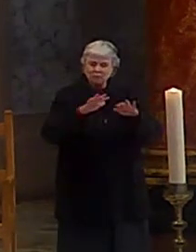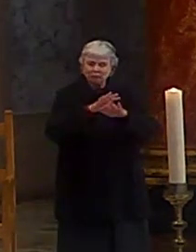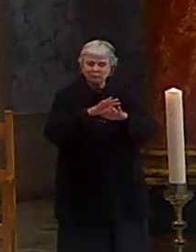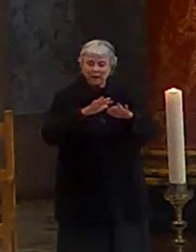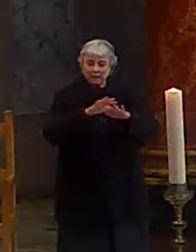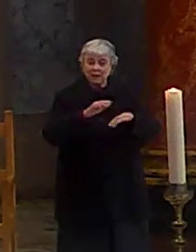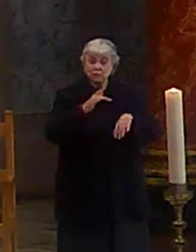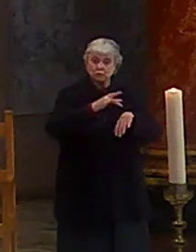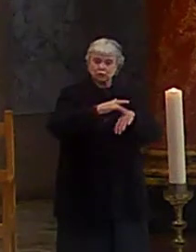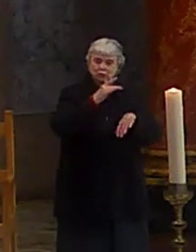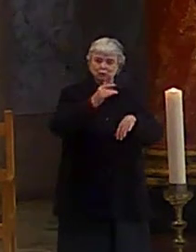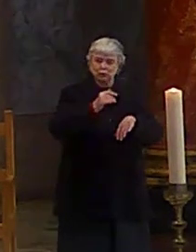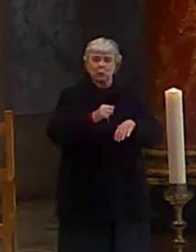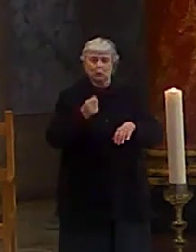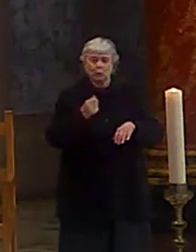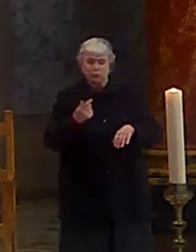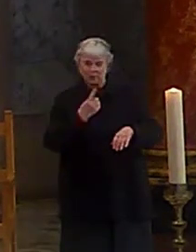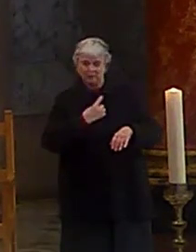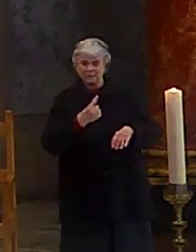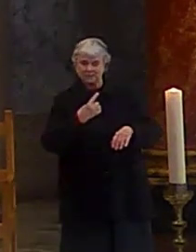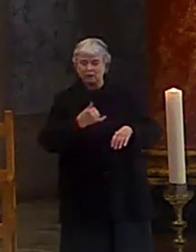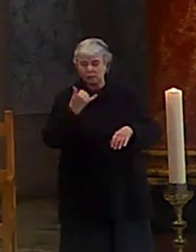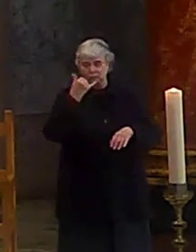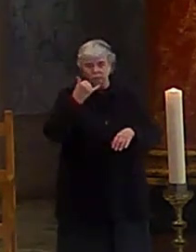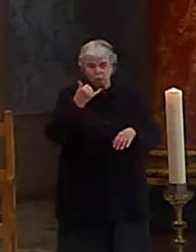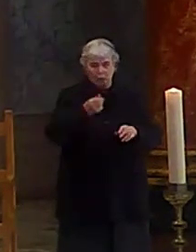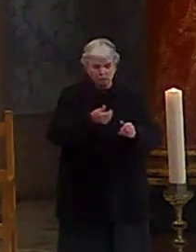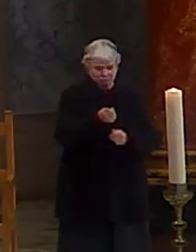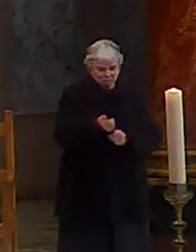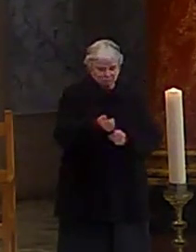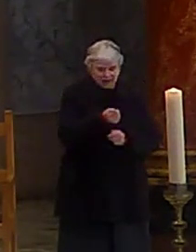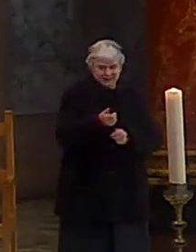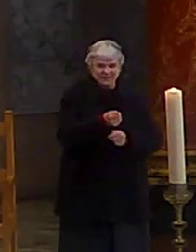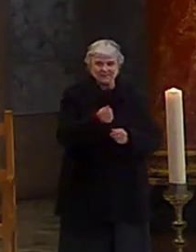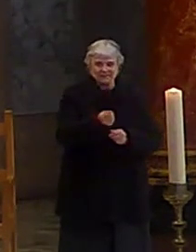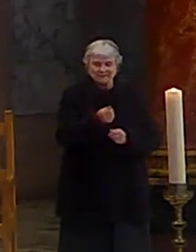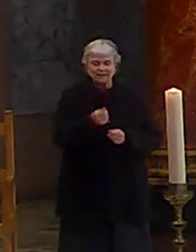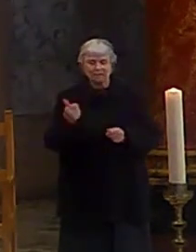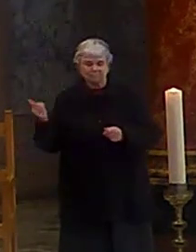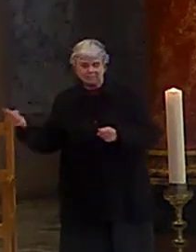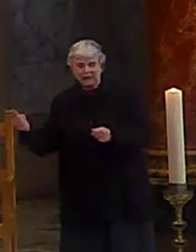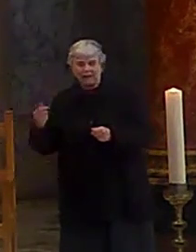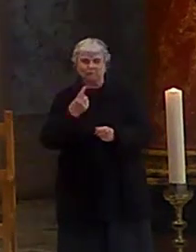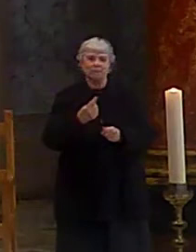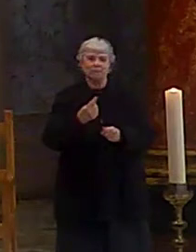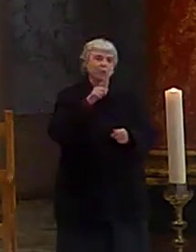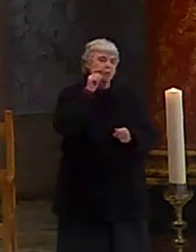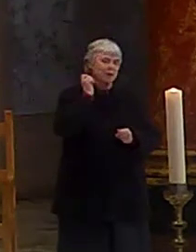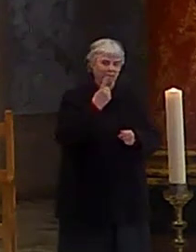maybe with either sister pauline sister maria or myself